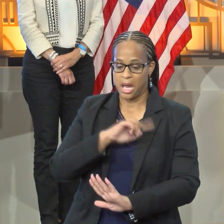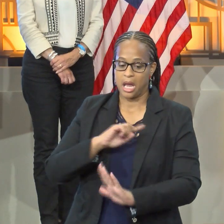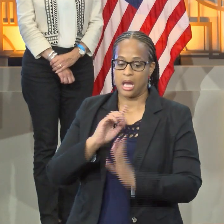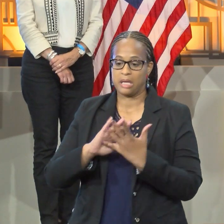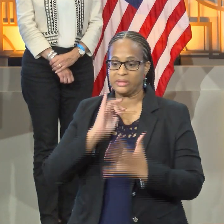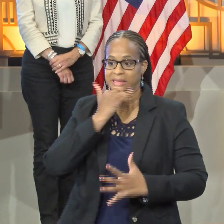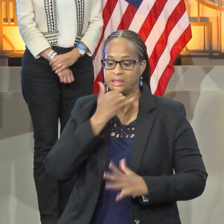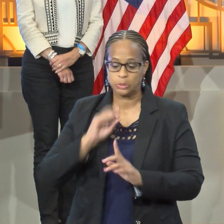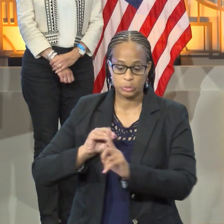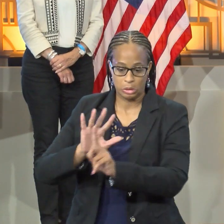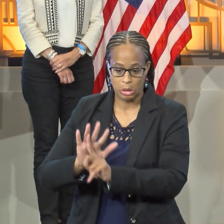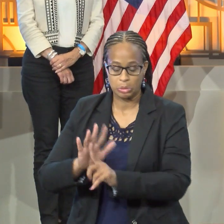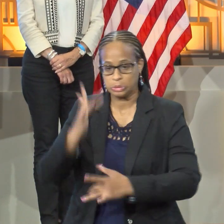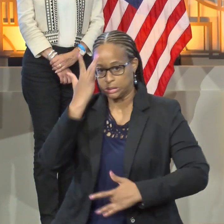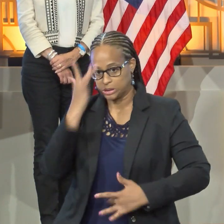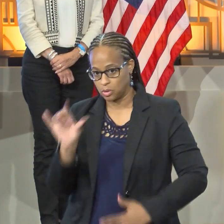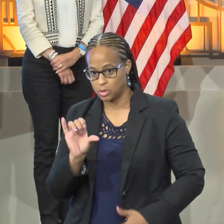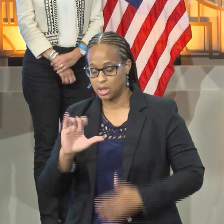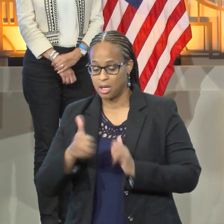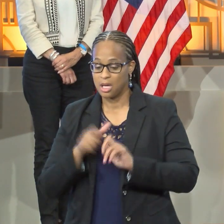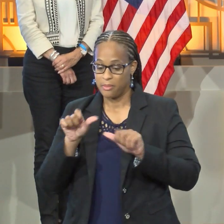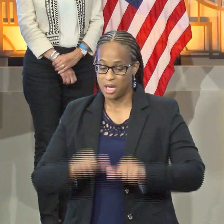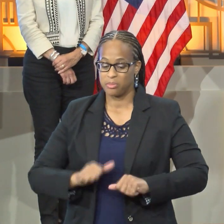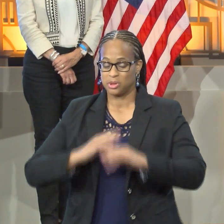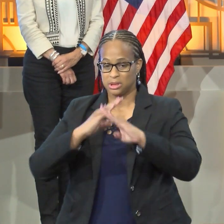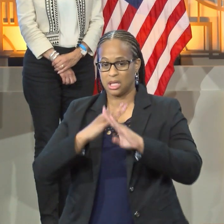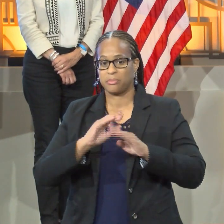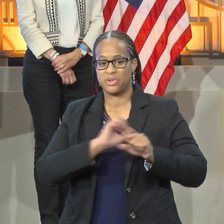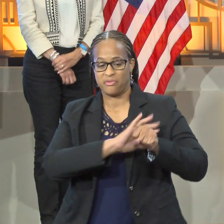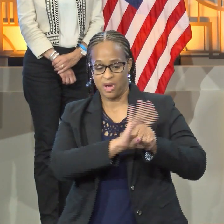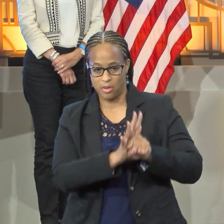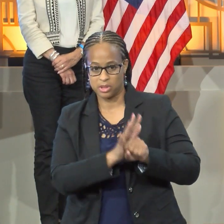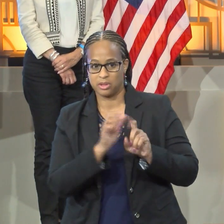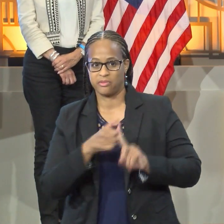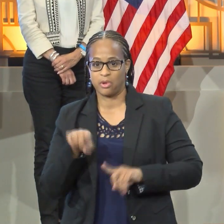inadvertently contaminated or infected, and that's how we're going to be able to stop this virus from a